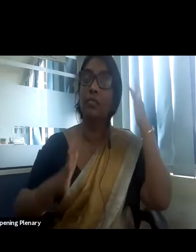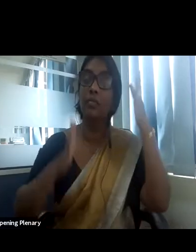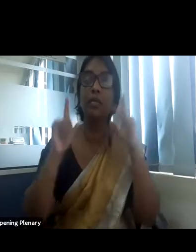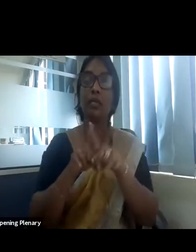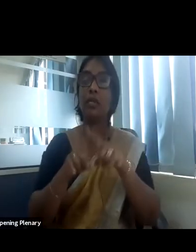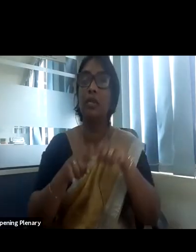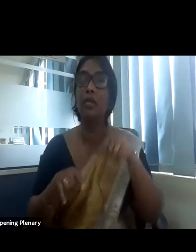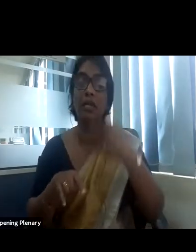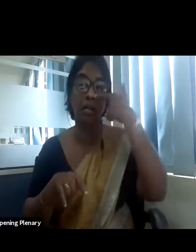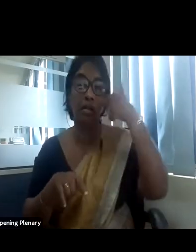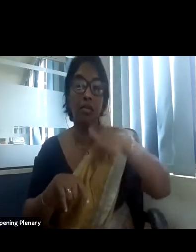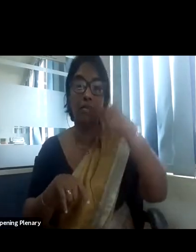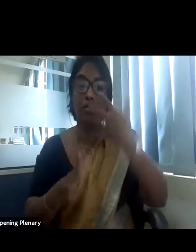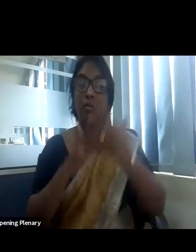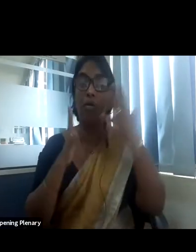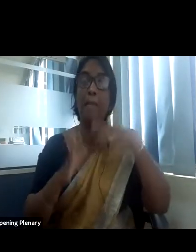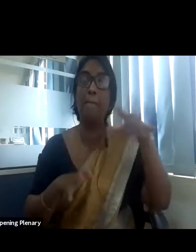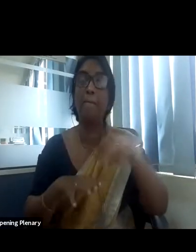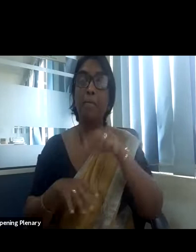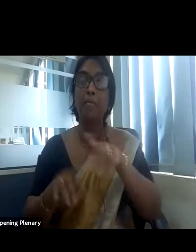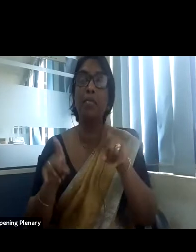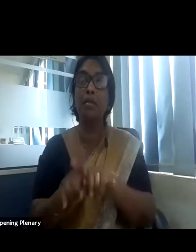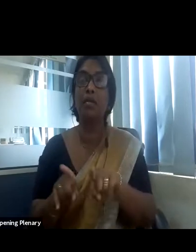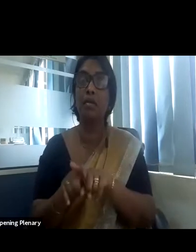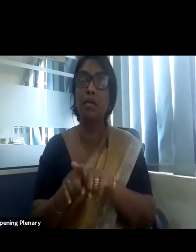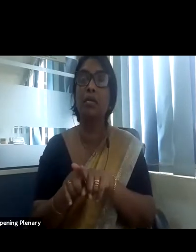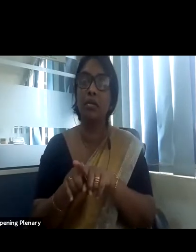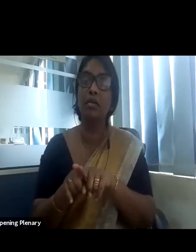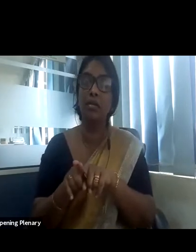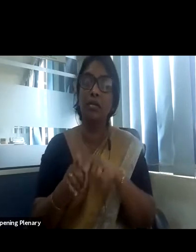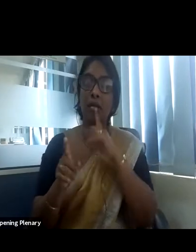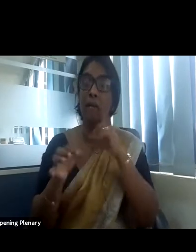just of polluting plastics in the oceans and on land.